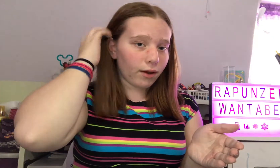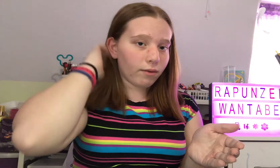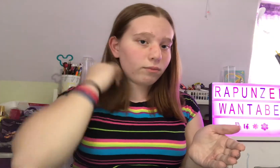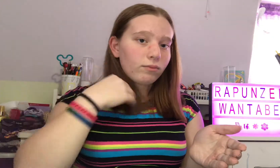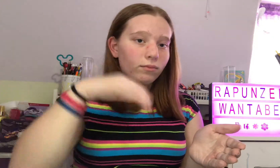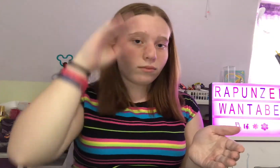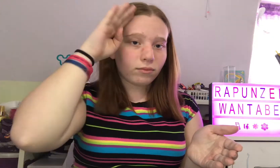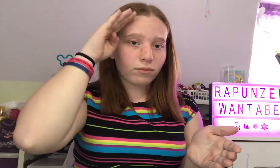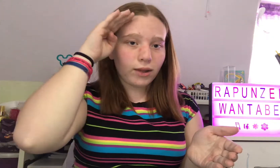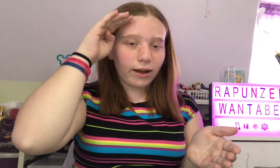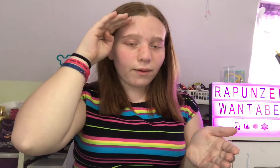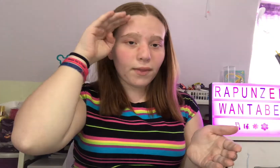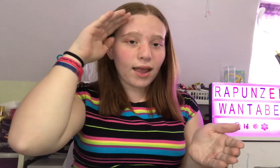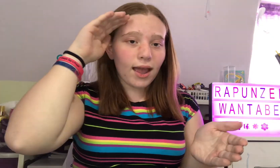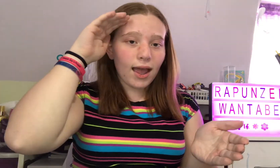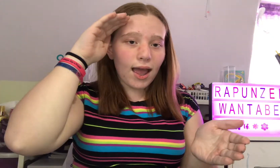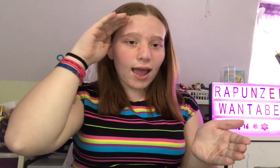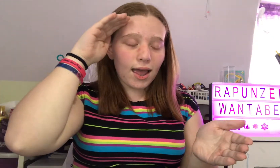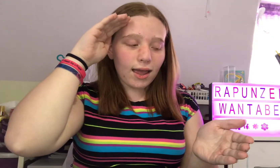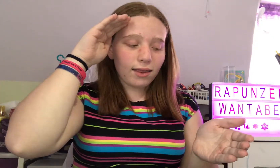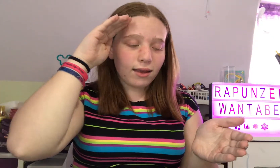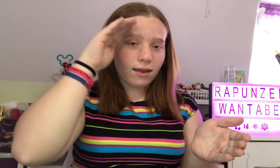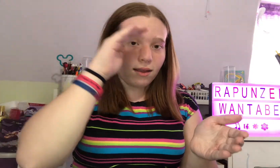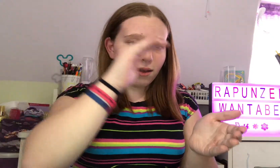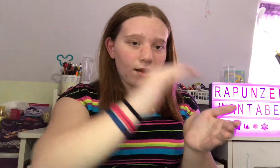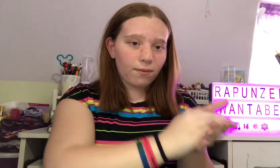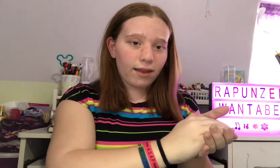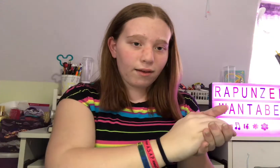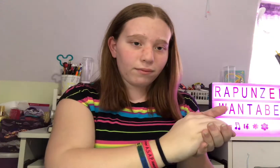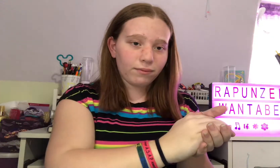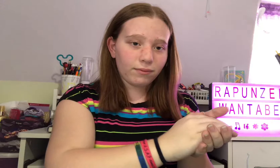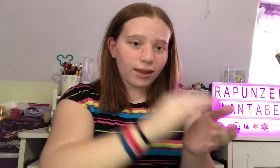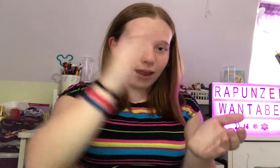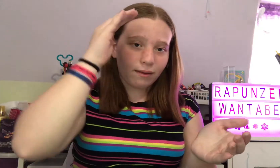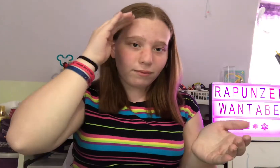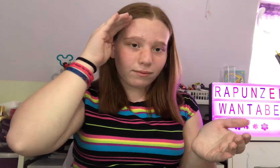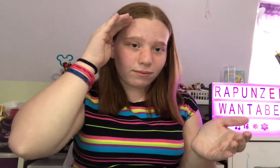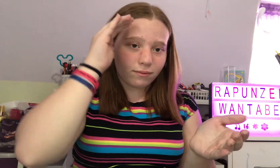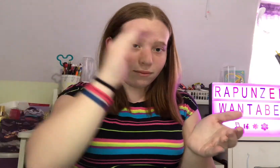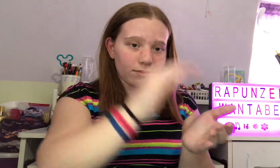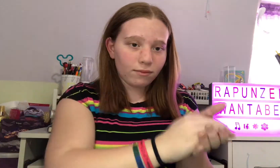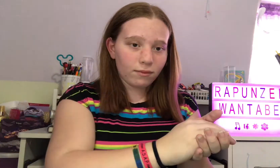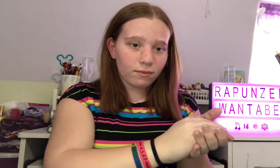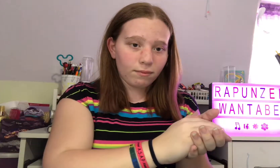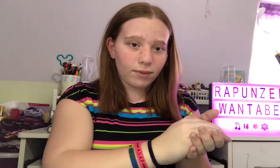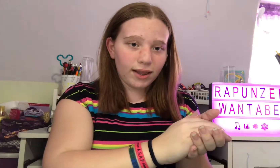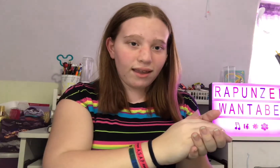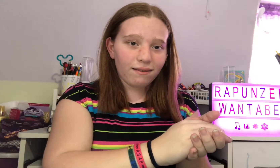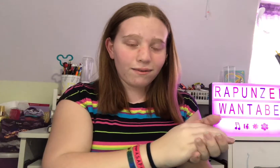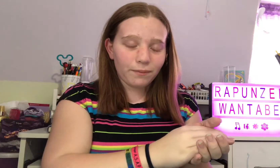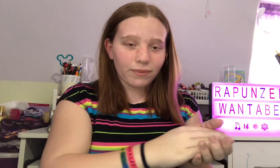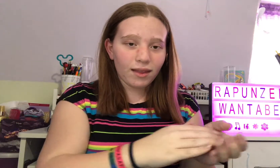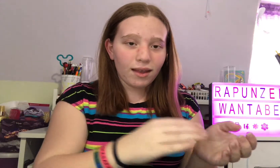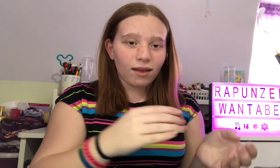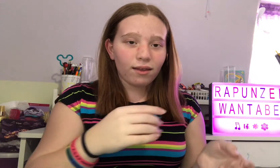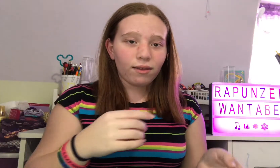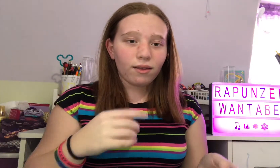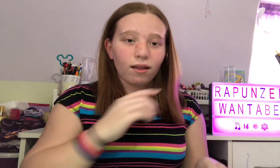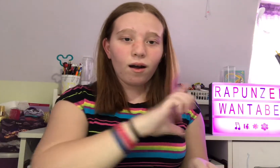right here. And then it comes down like that. Believe. So then